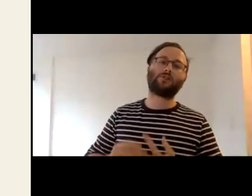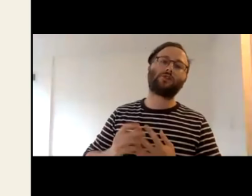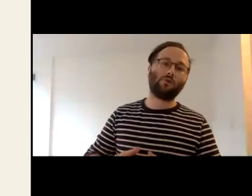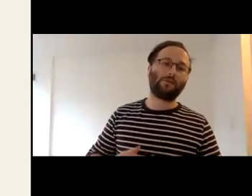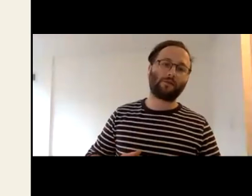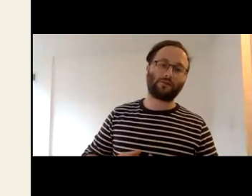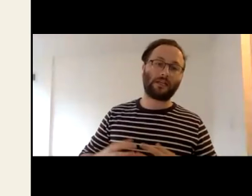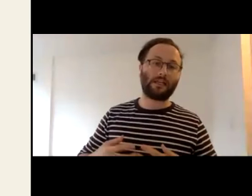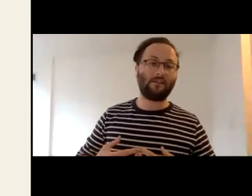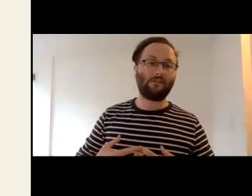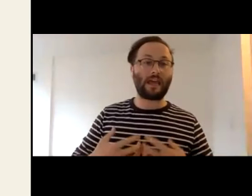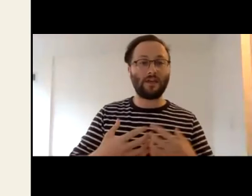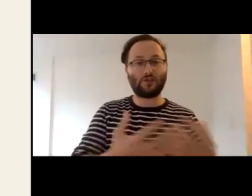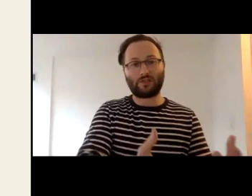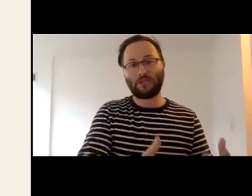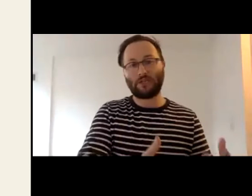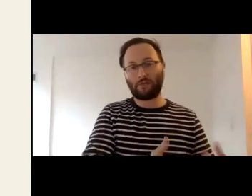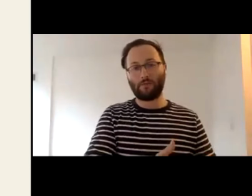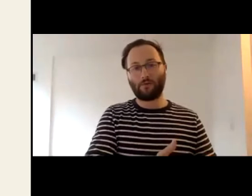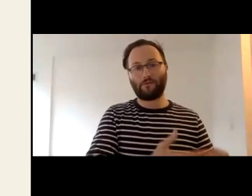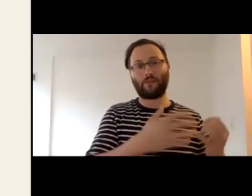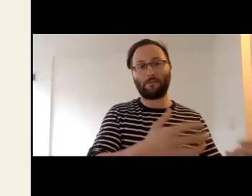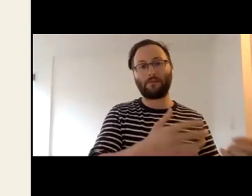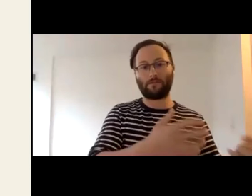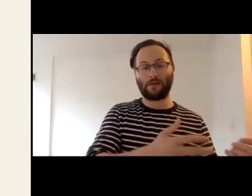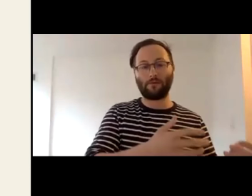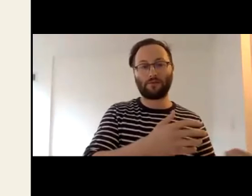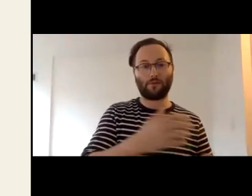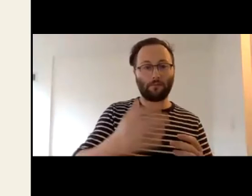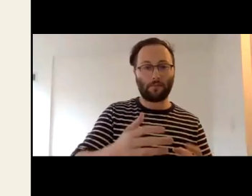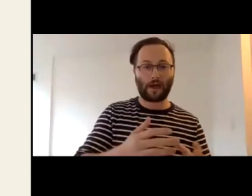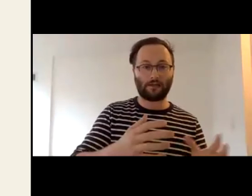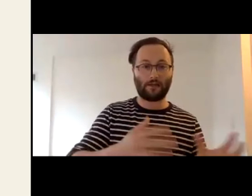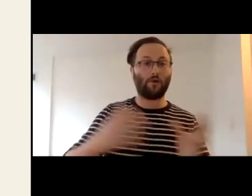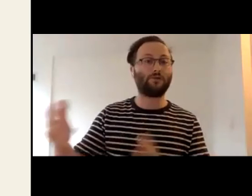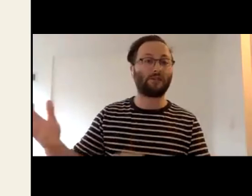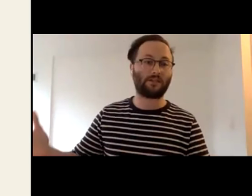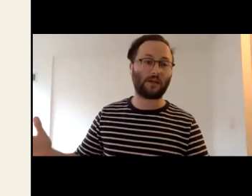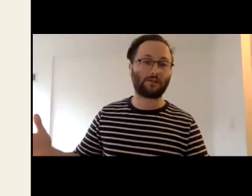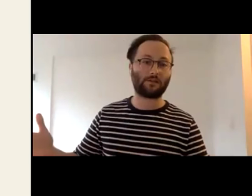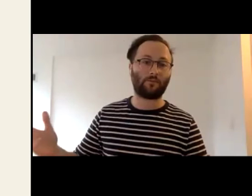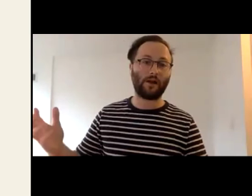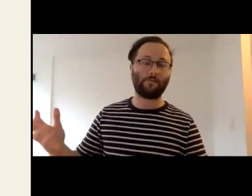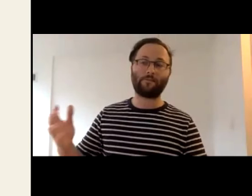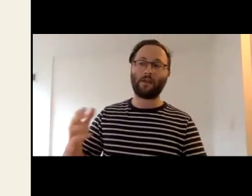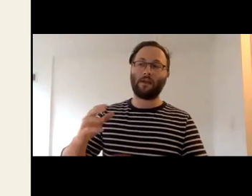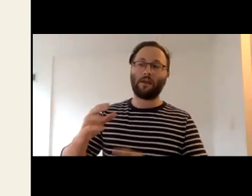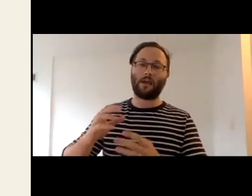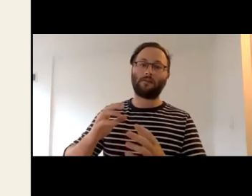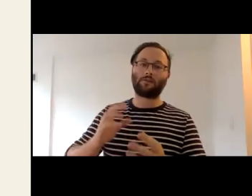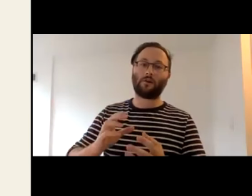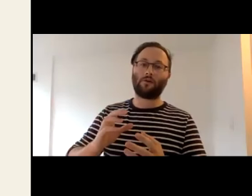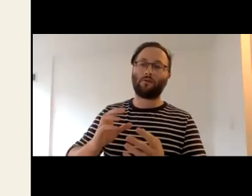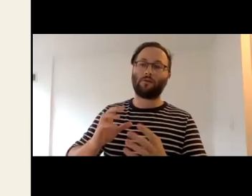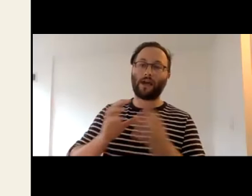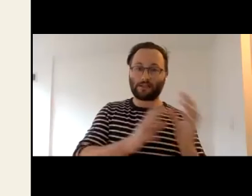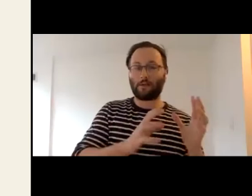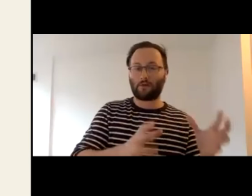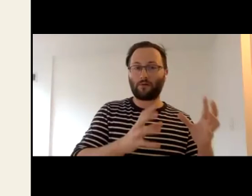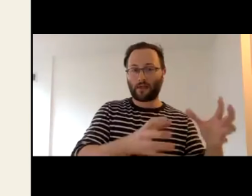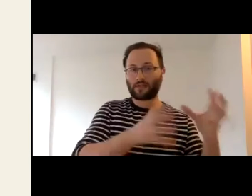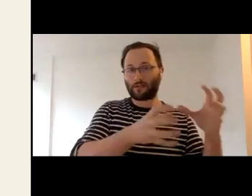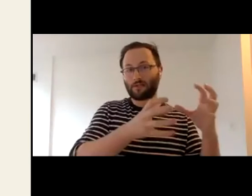It's so difficult to give agency to people for them to be able to impact their own success, right? And so